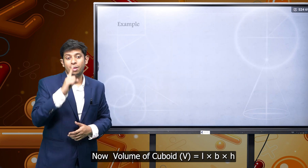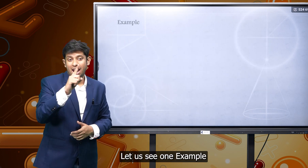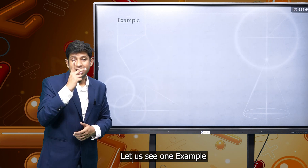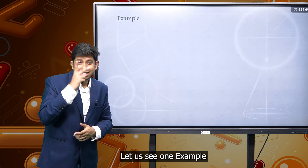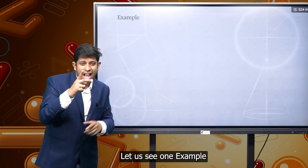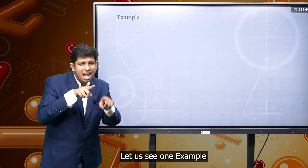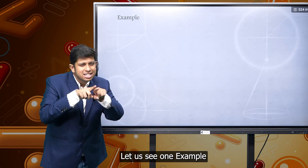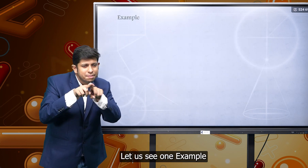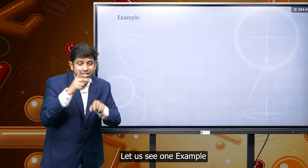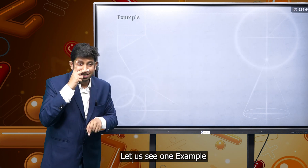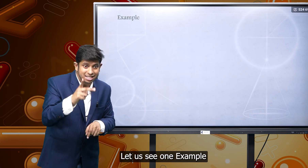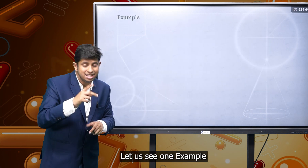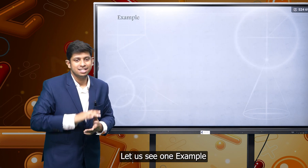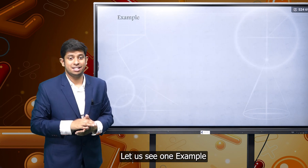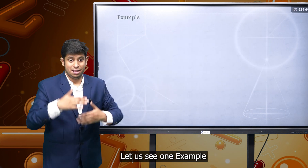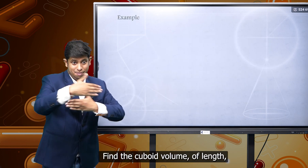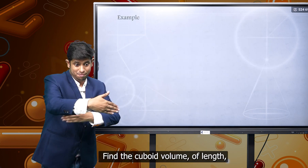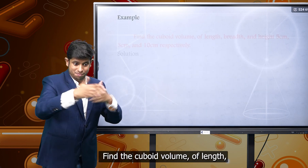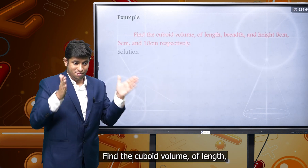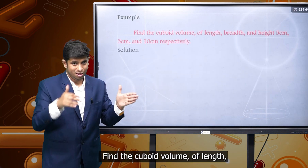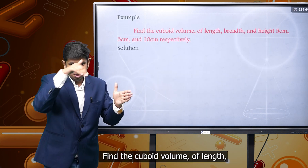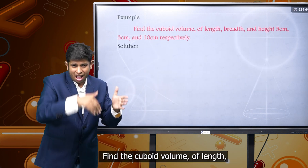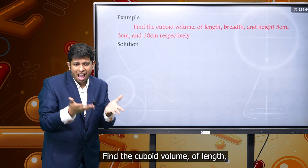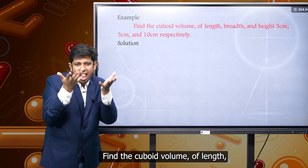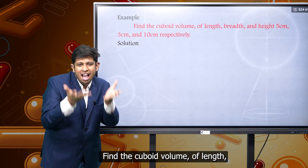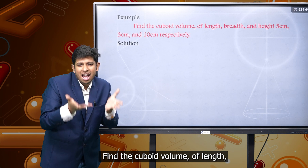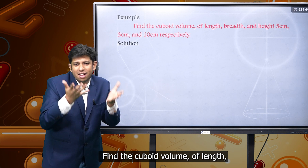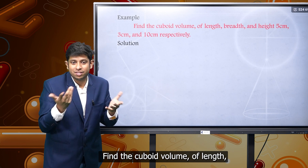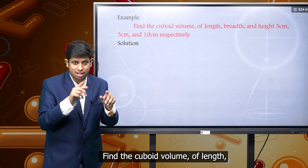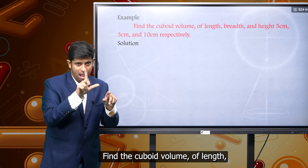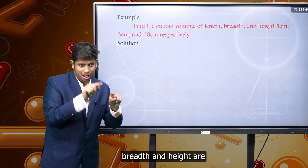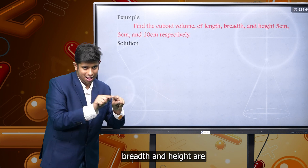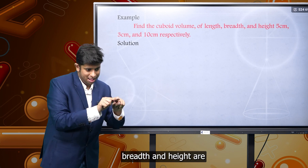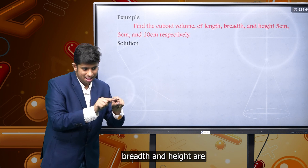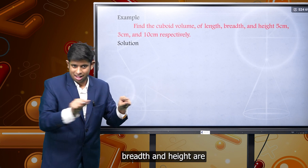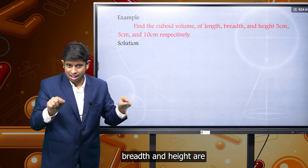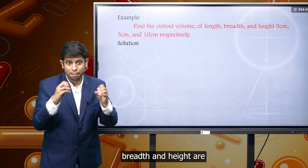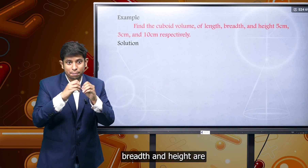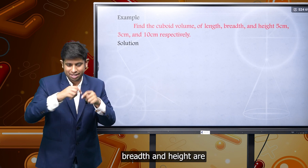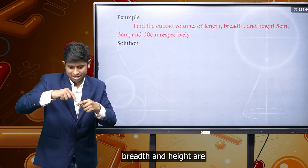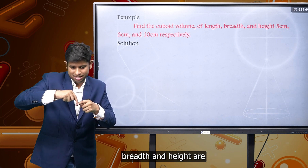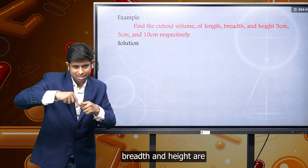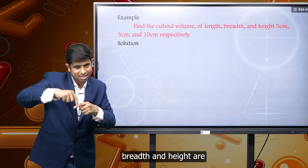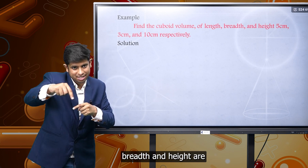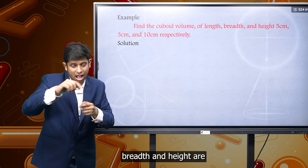Let us see one example. Find the cuboid volume of length, breadth and height are